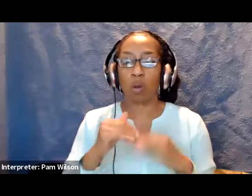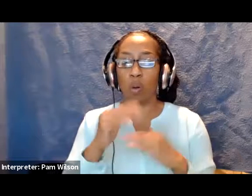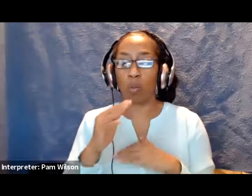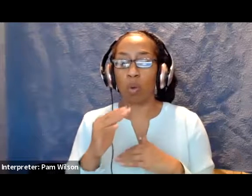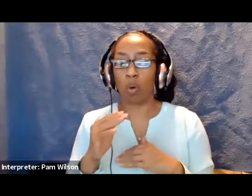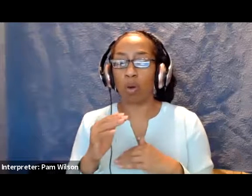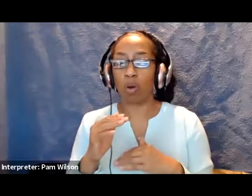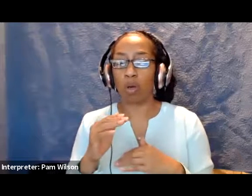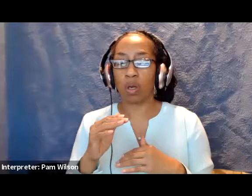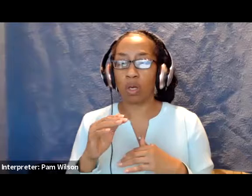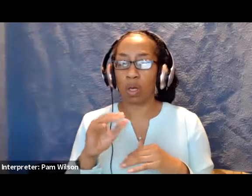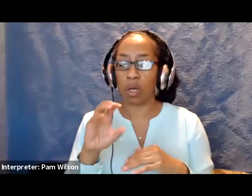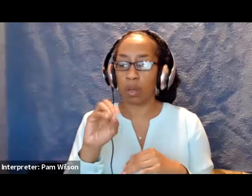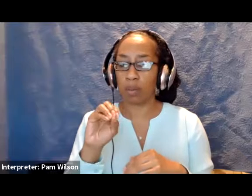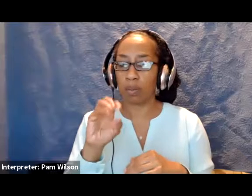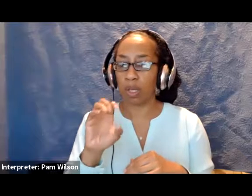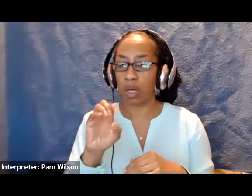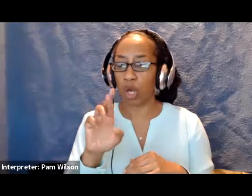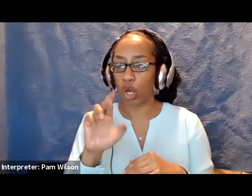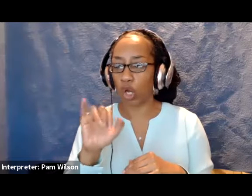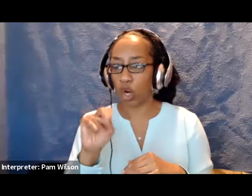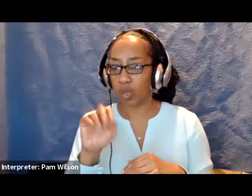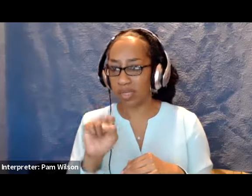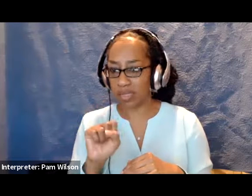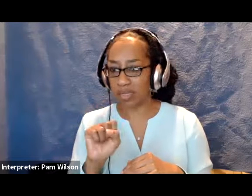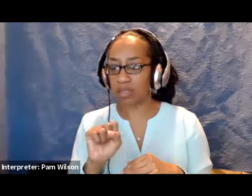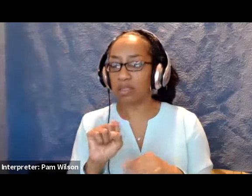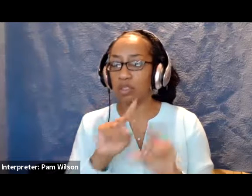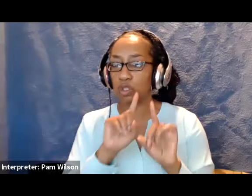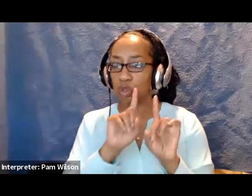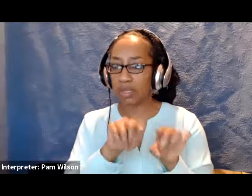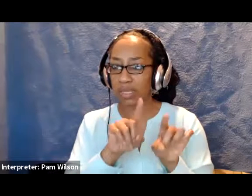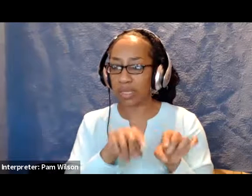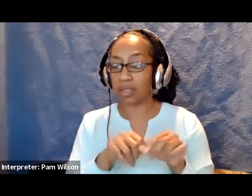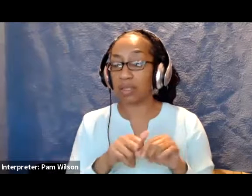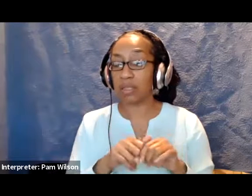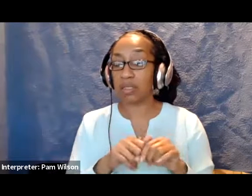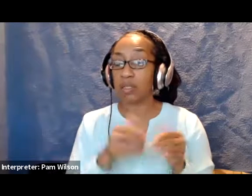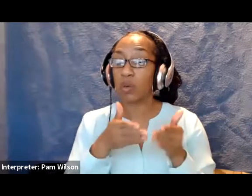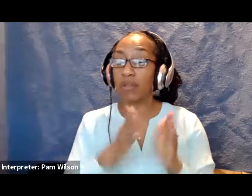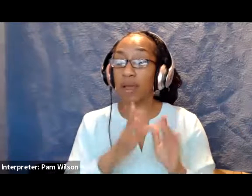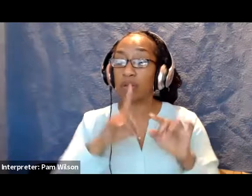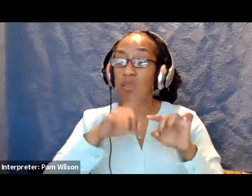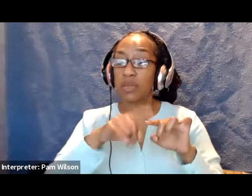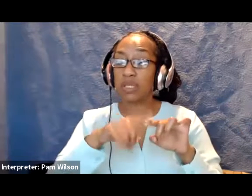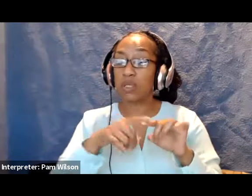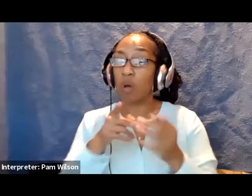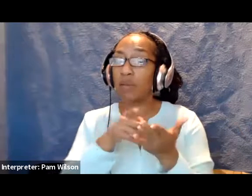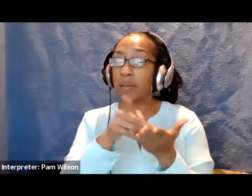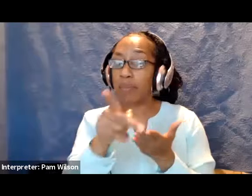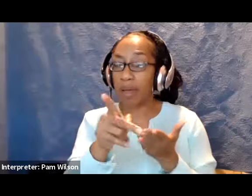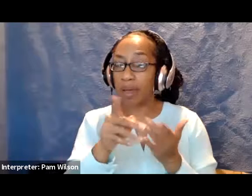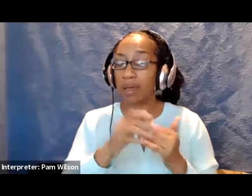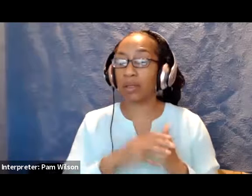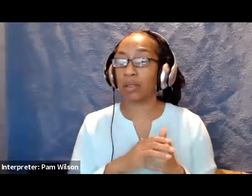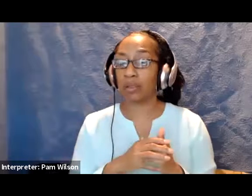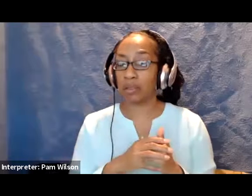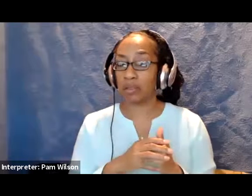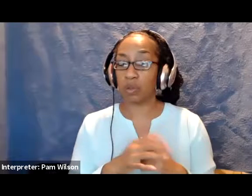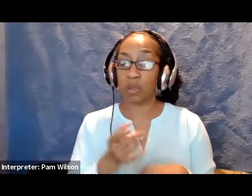All right, because they're only, again, allowed based on what they paid to attend 1 or